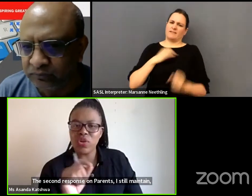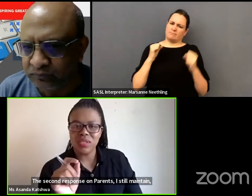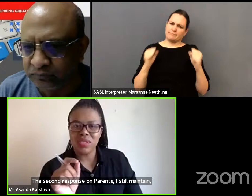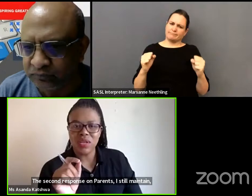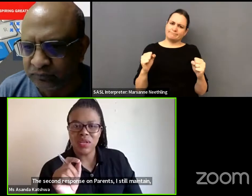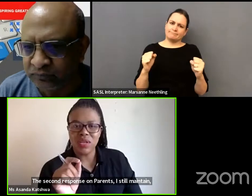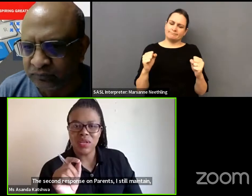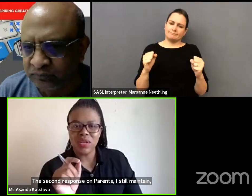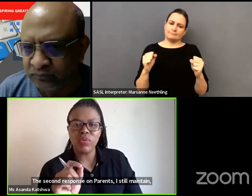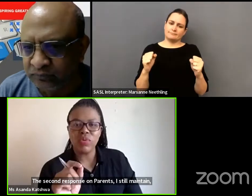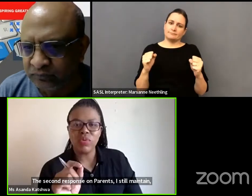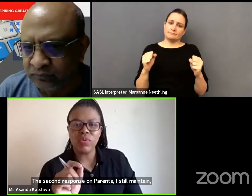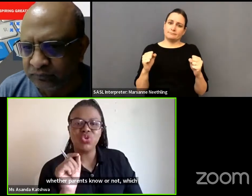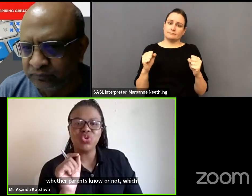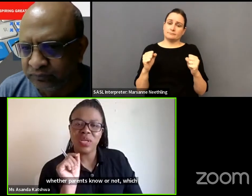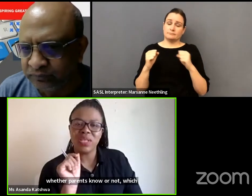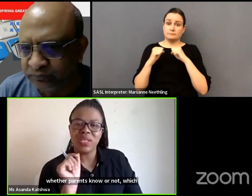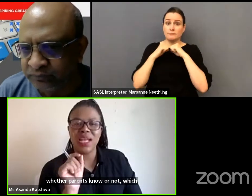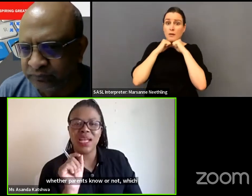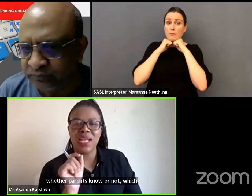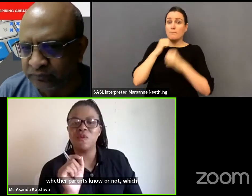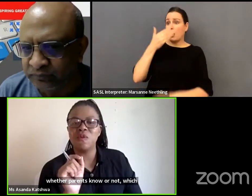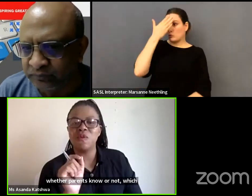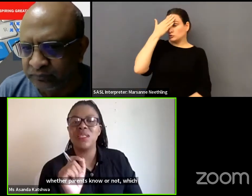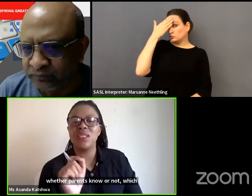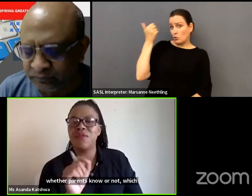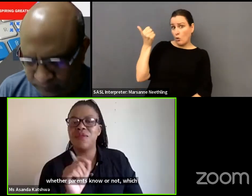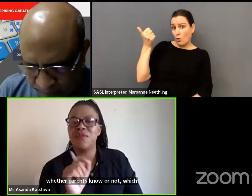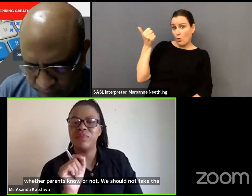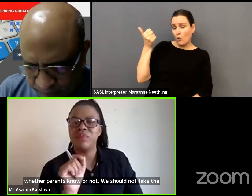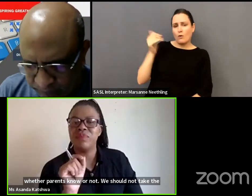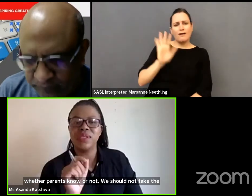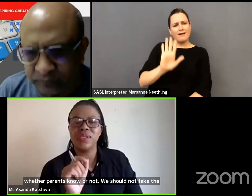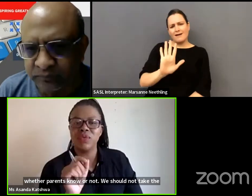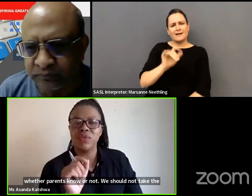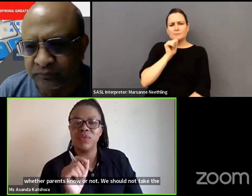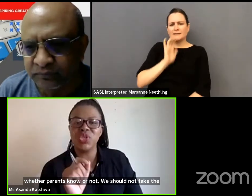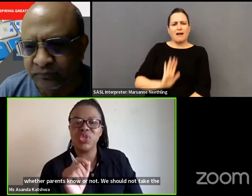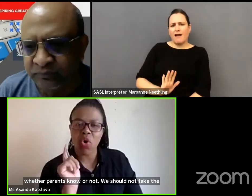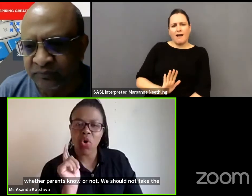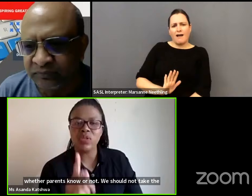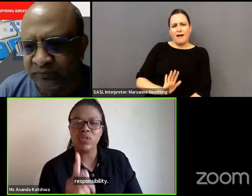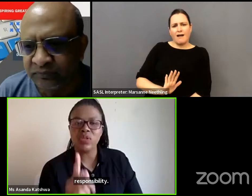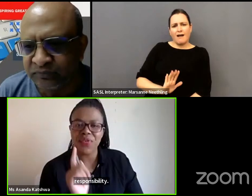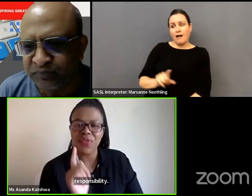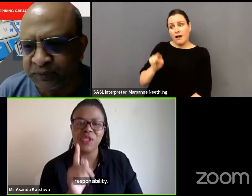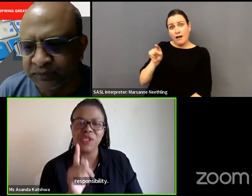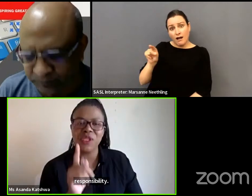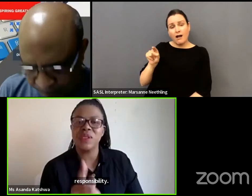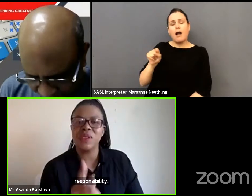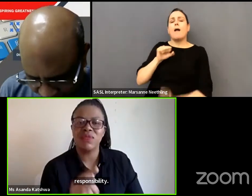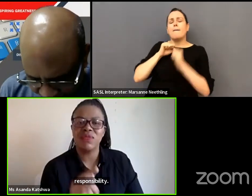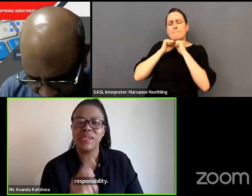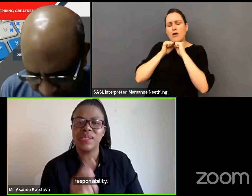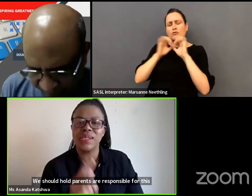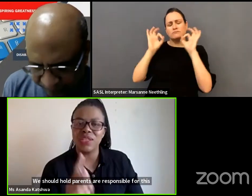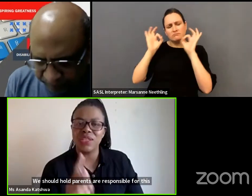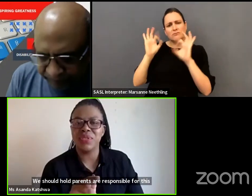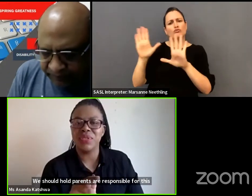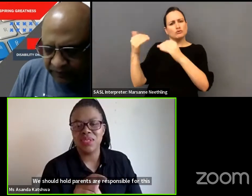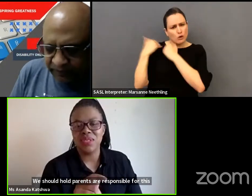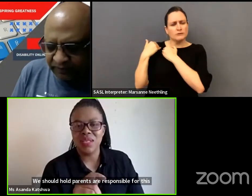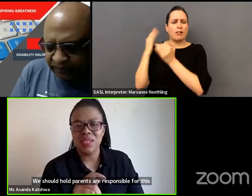not, we should not take the responsibility away from parents. We should hold parents responsible for raising